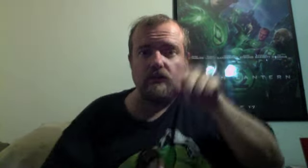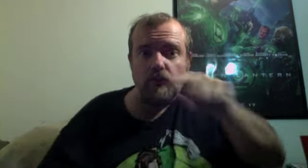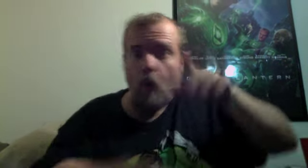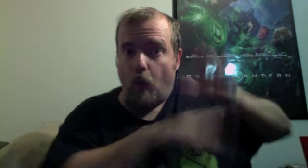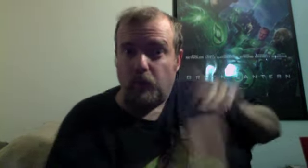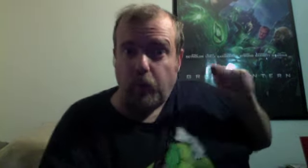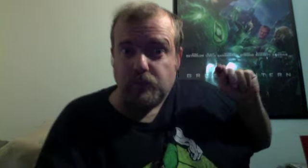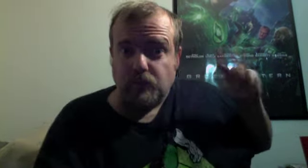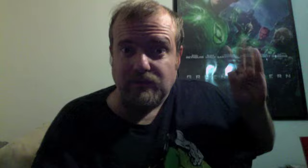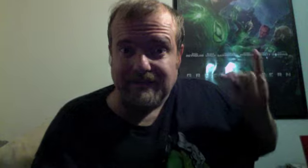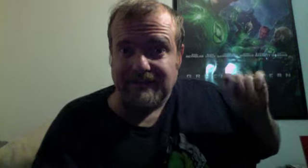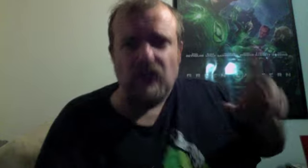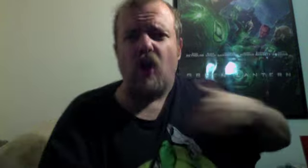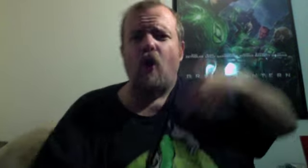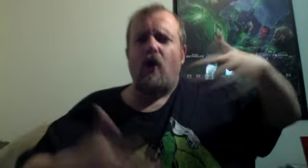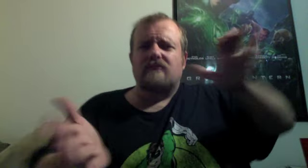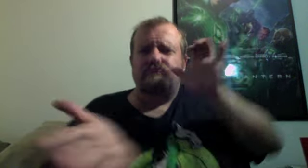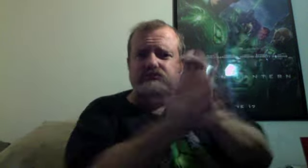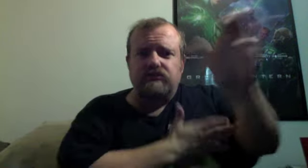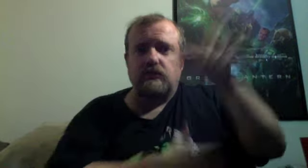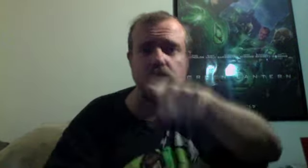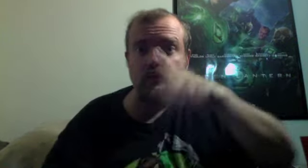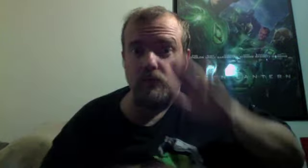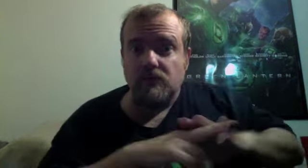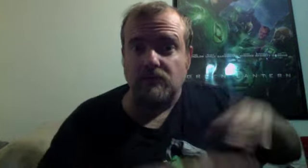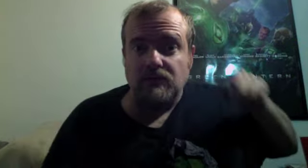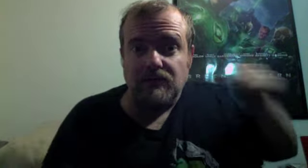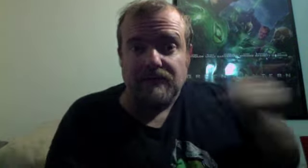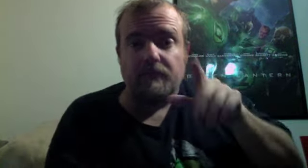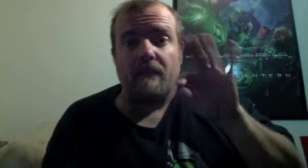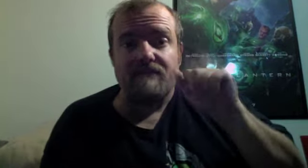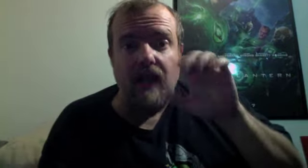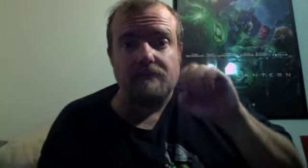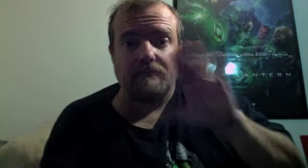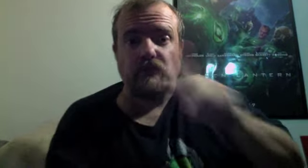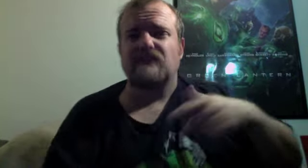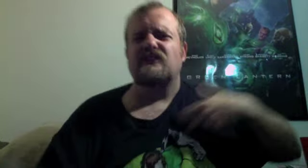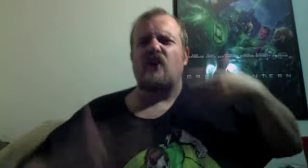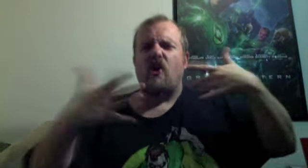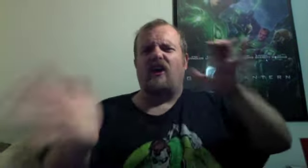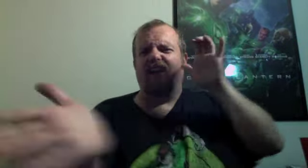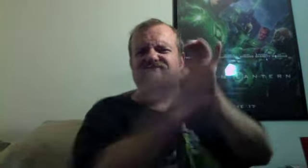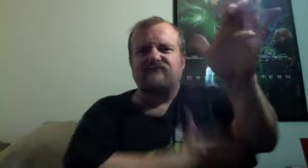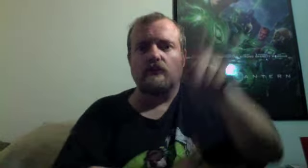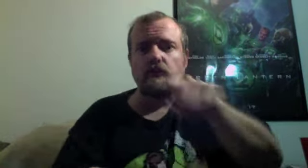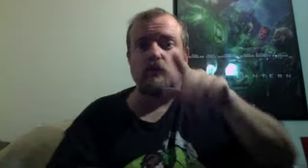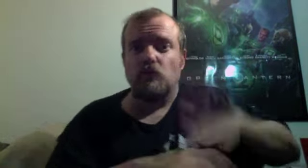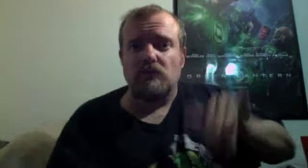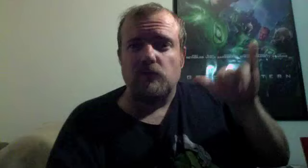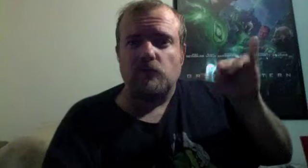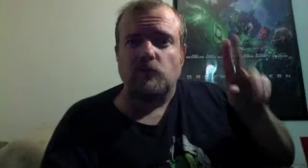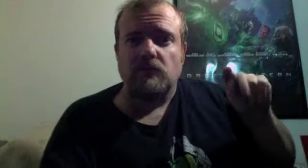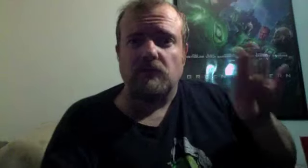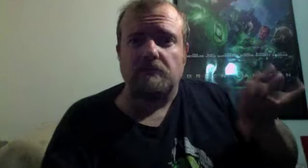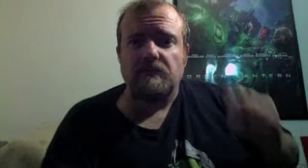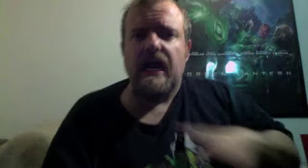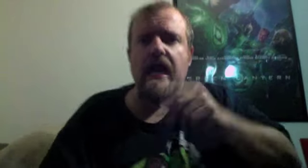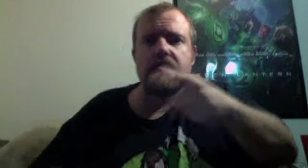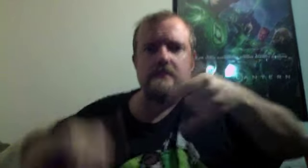Dragon helps me, I think, be a better writer. It allows the story to flow more seamlessly, allows me to be more productive and efficient.